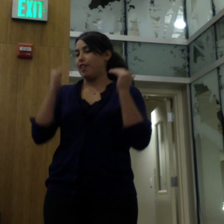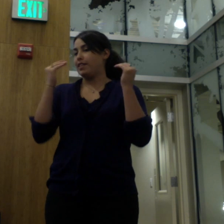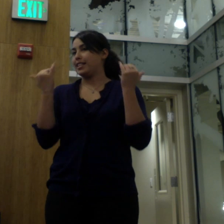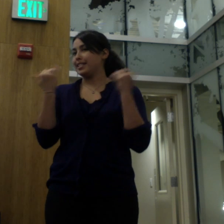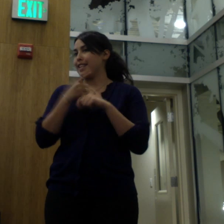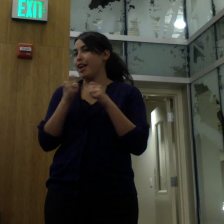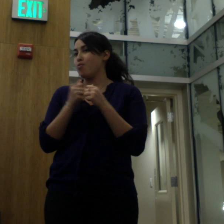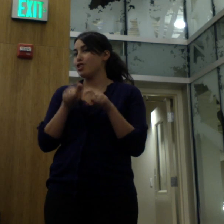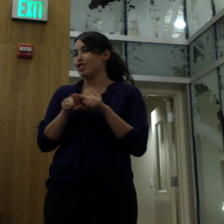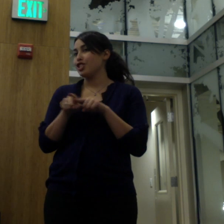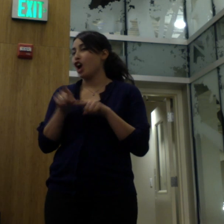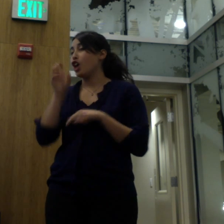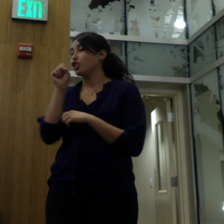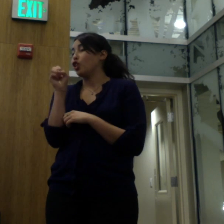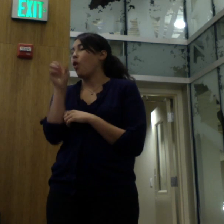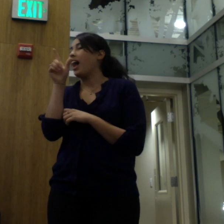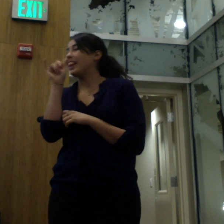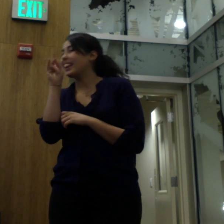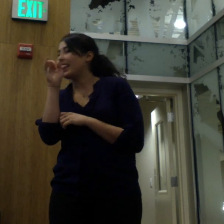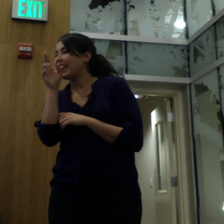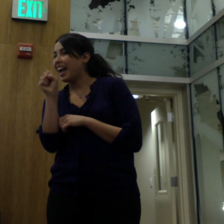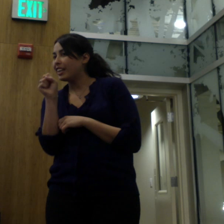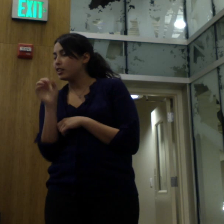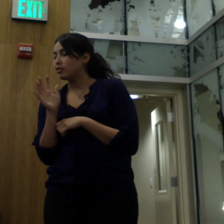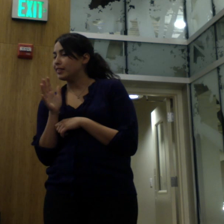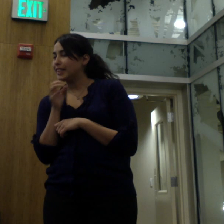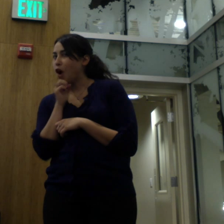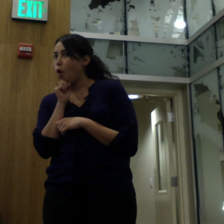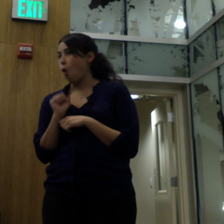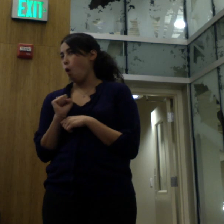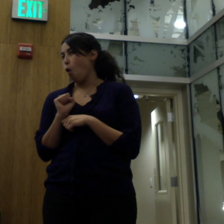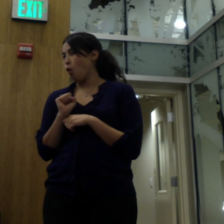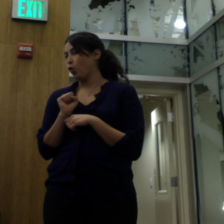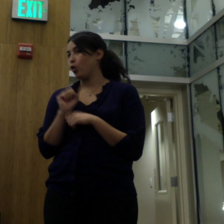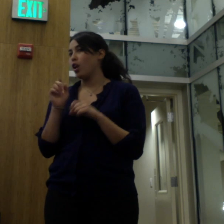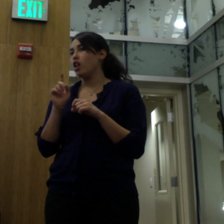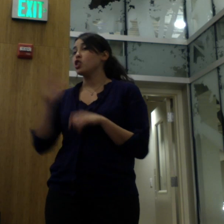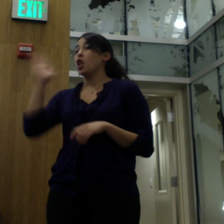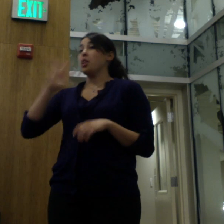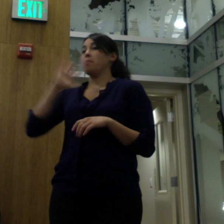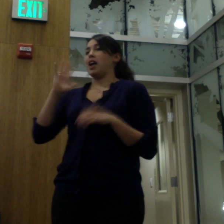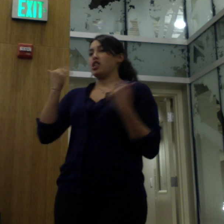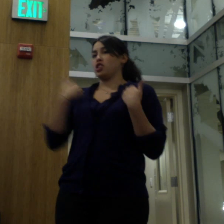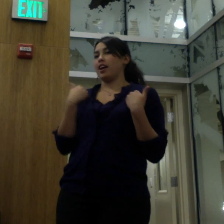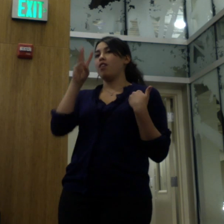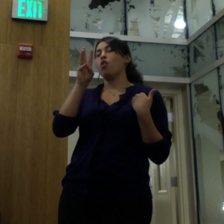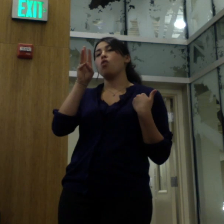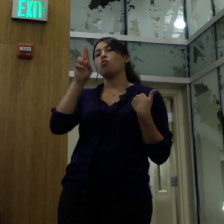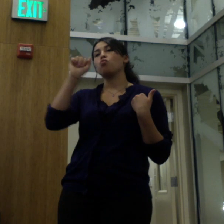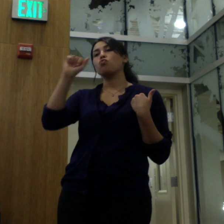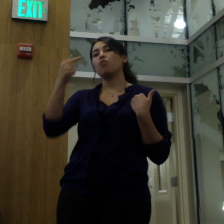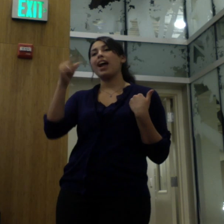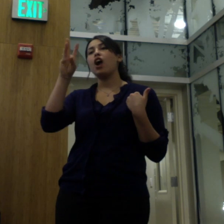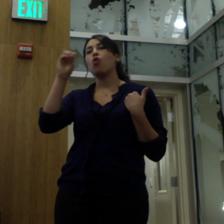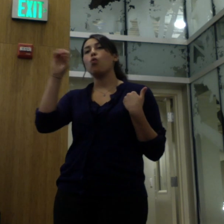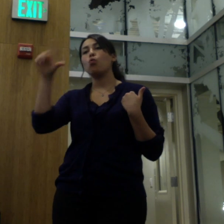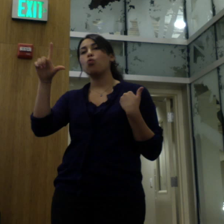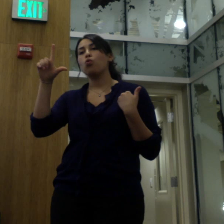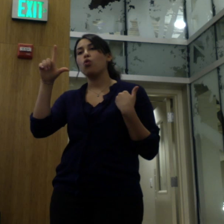still use it. In the past, you would have that old rag wool type of sock, and it would rub blisters. So you would use